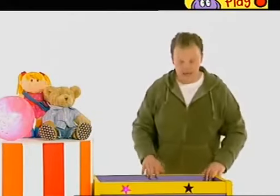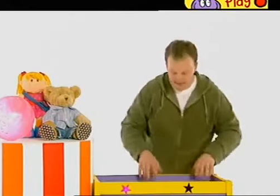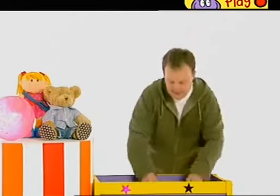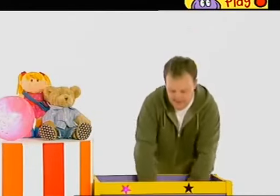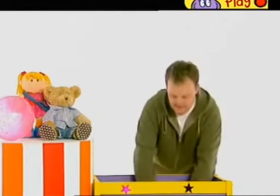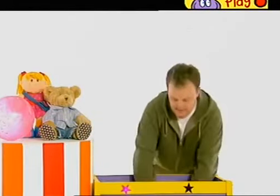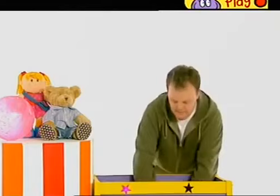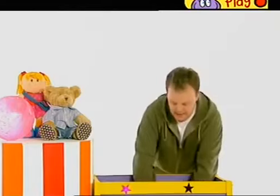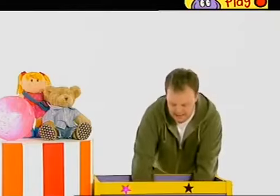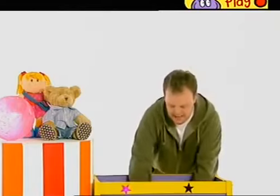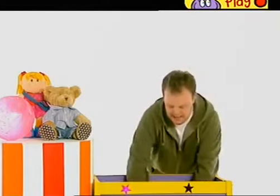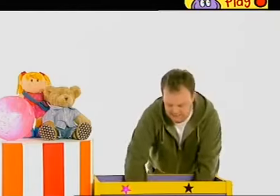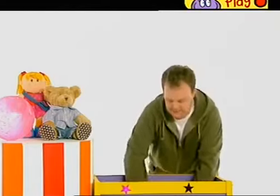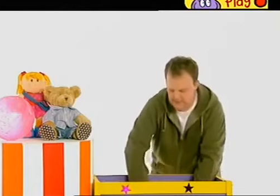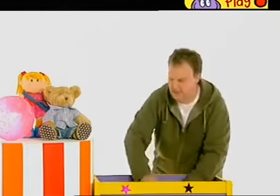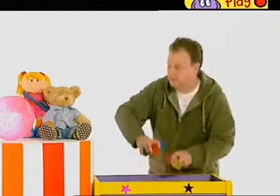And we have some